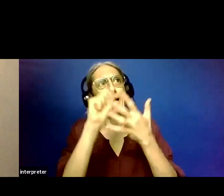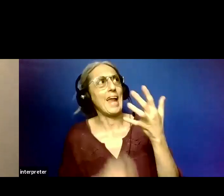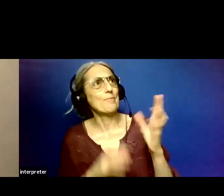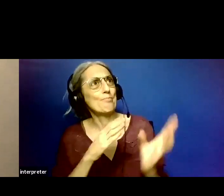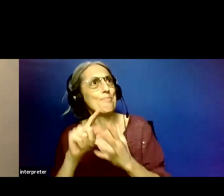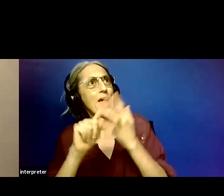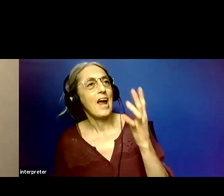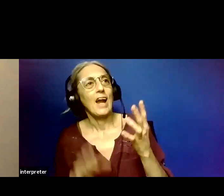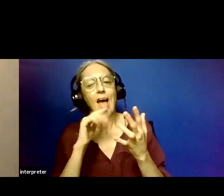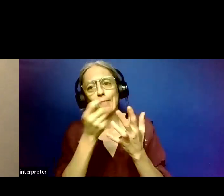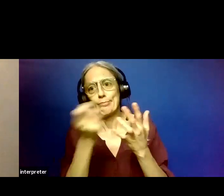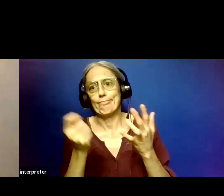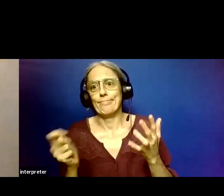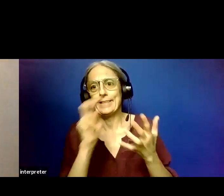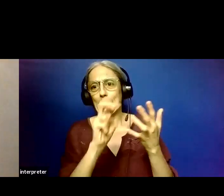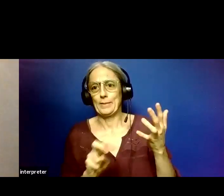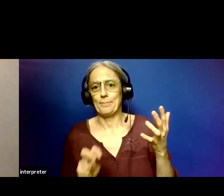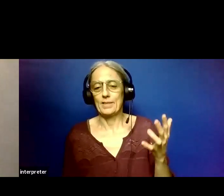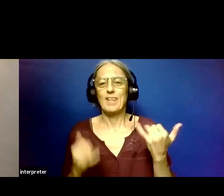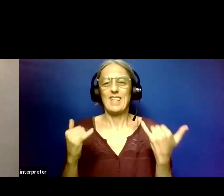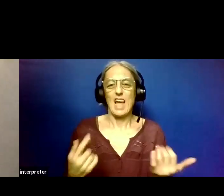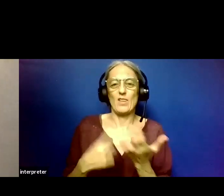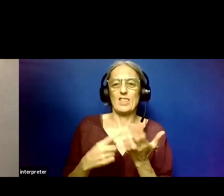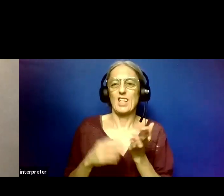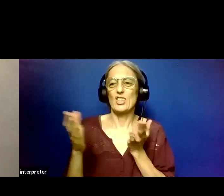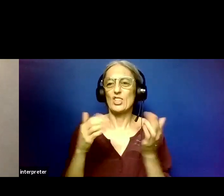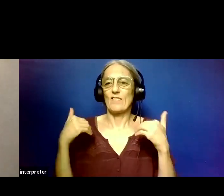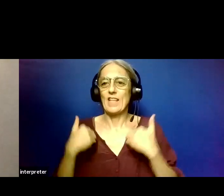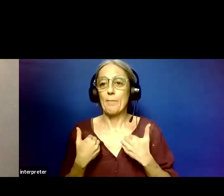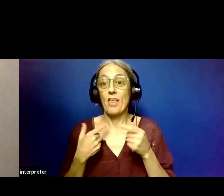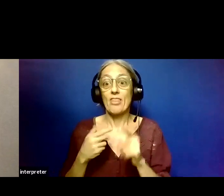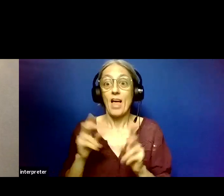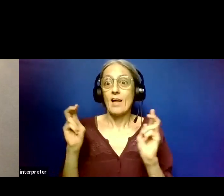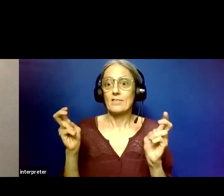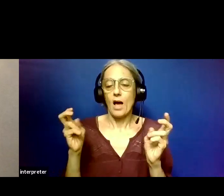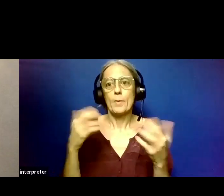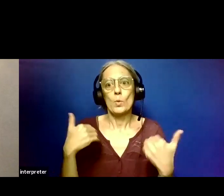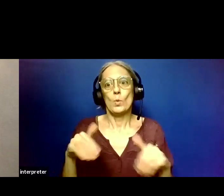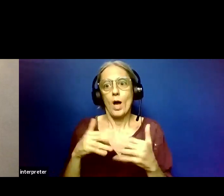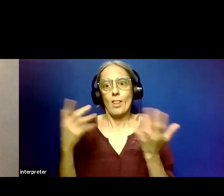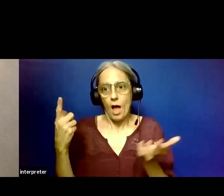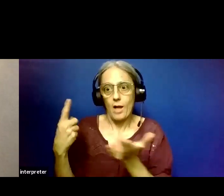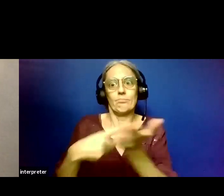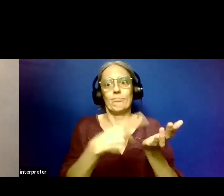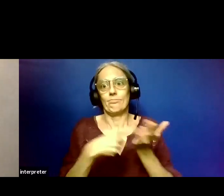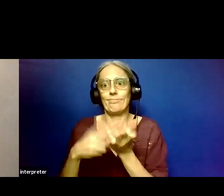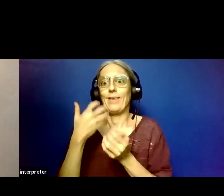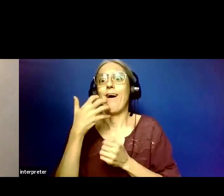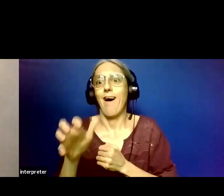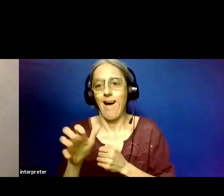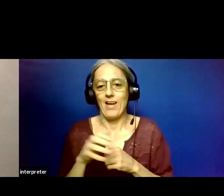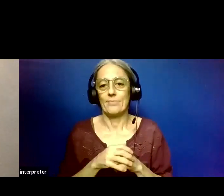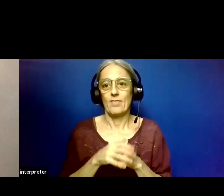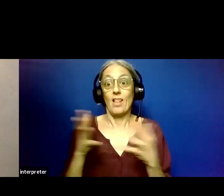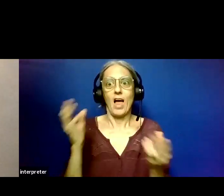but I'm going to jump to service animals because it's a hot topic and there's a lot of information.